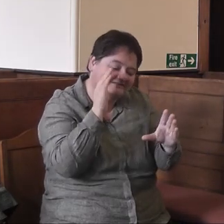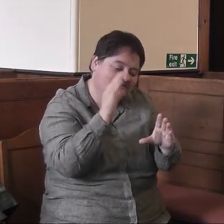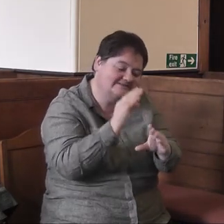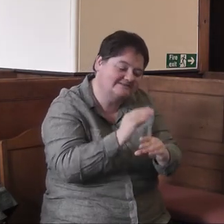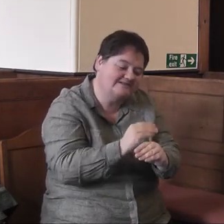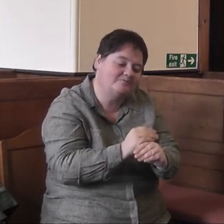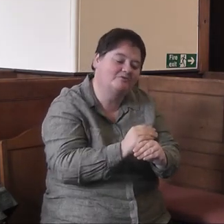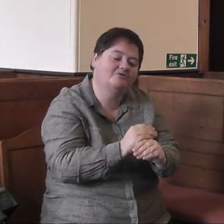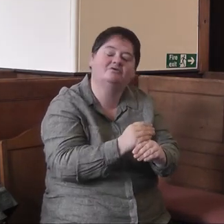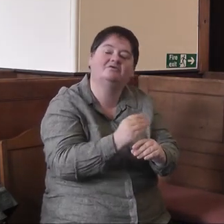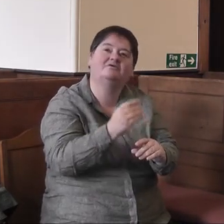Sleep.